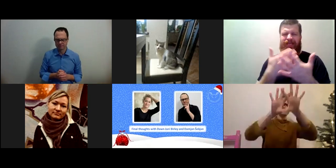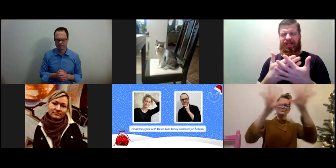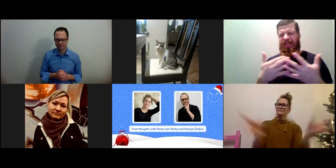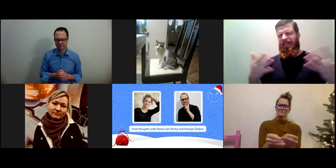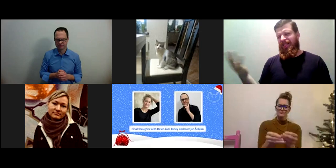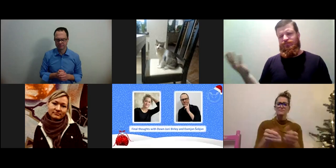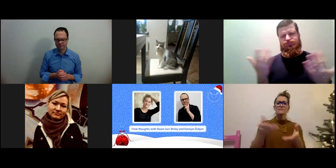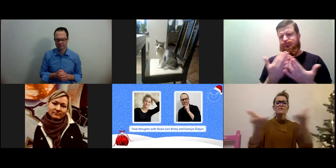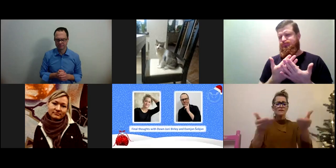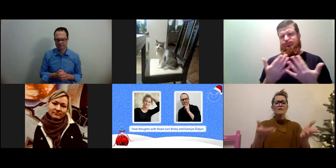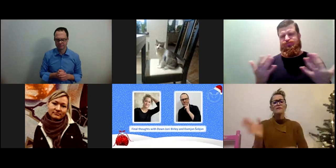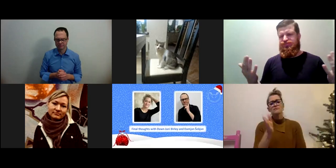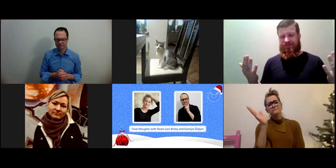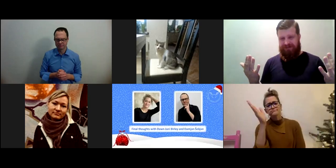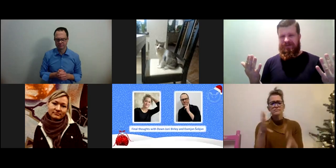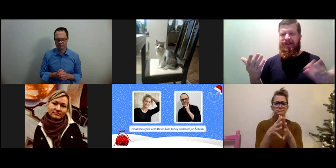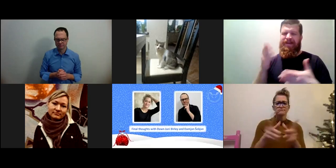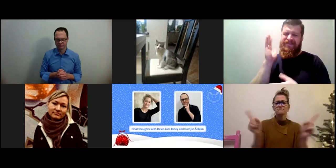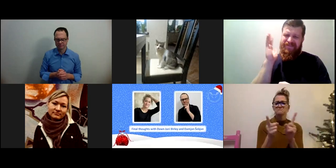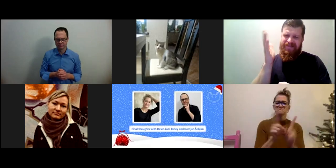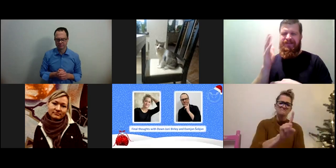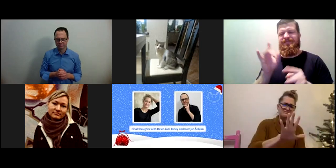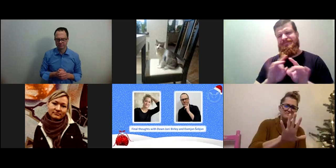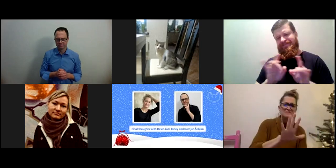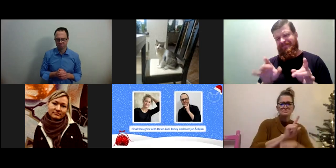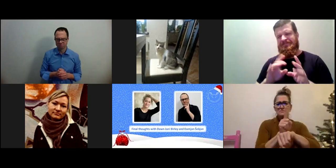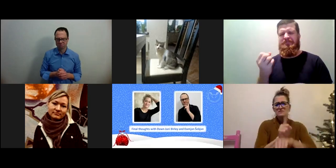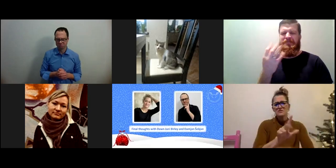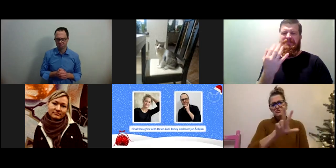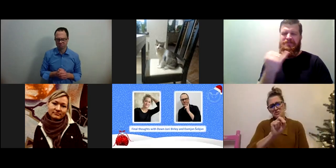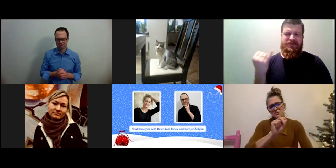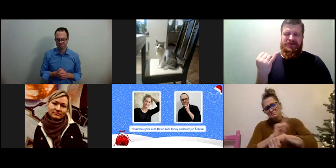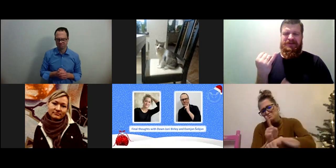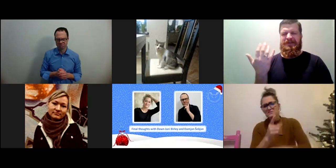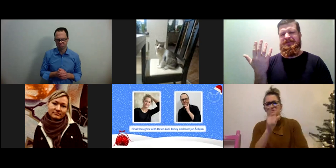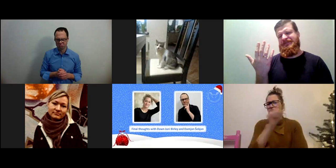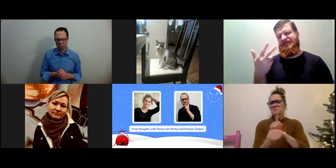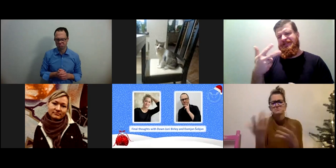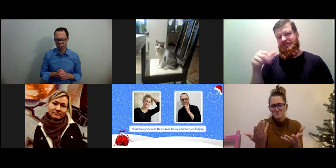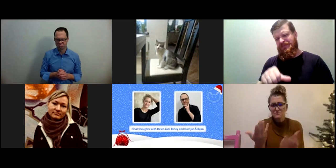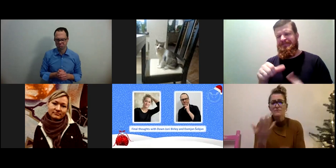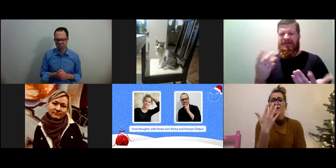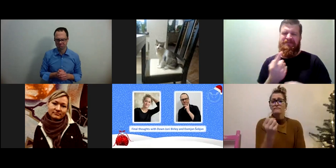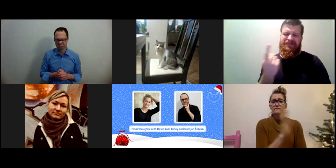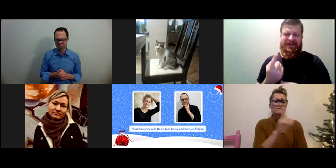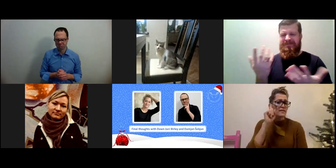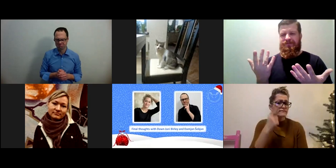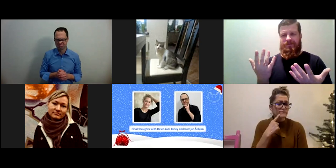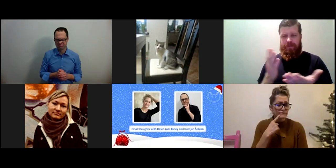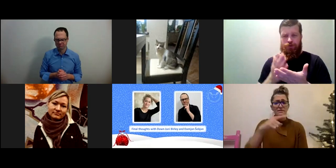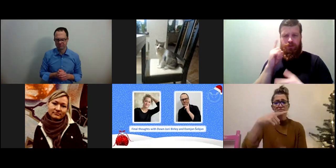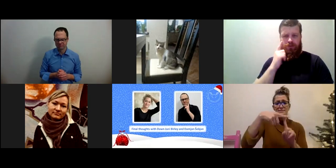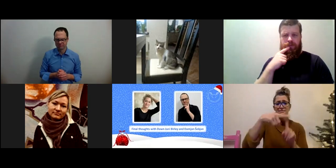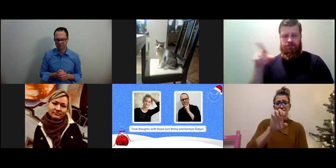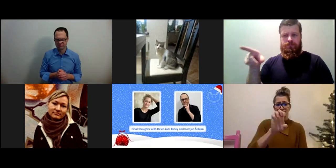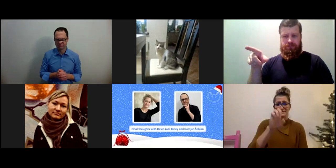Well, you know, TED Talks, that was, you know, there's different presenters, they're given, you know, 15 minutes, 8 minutes,